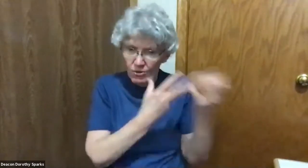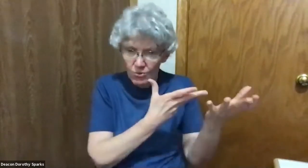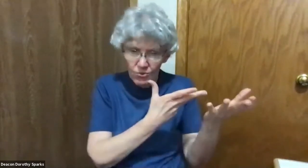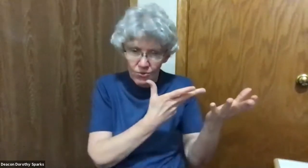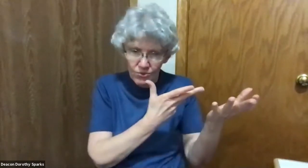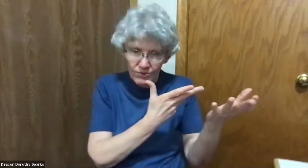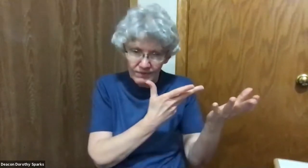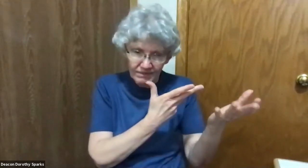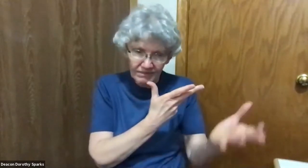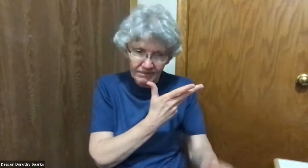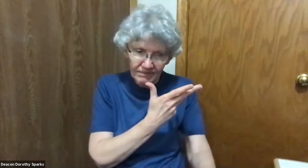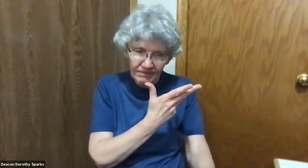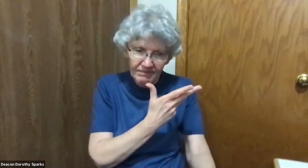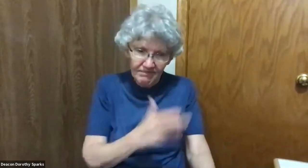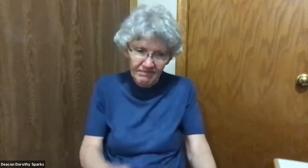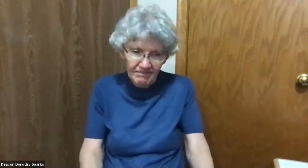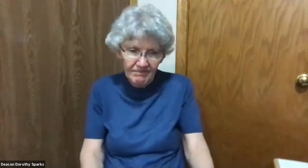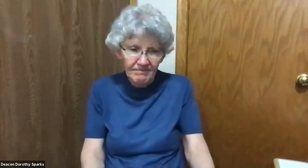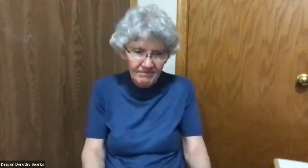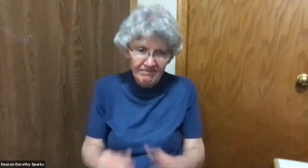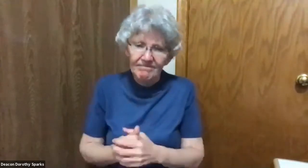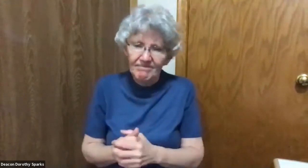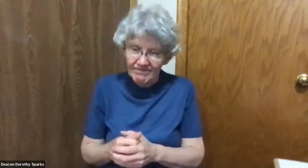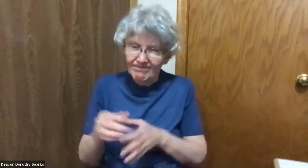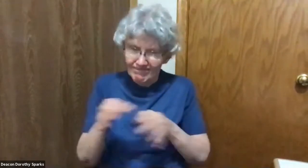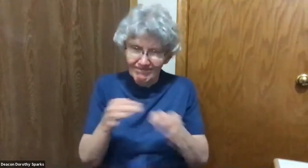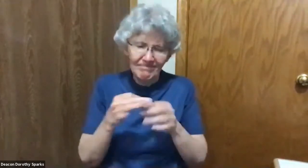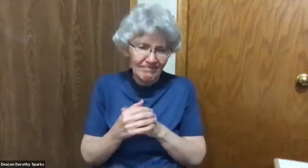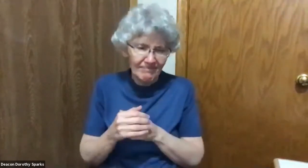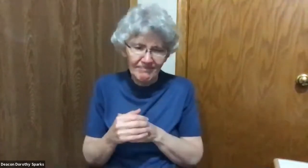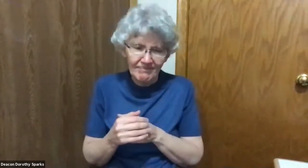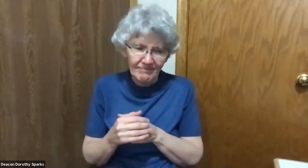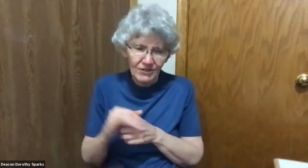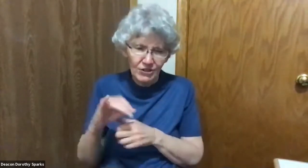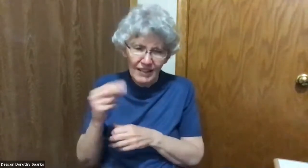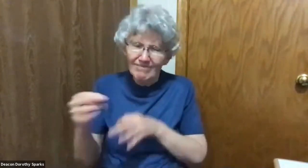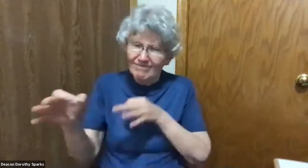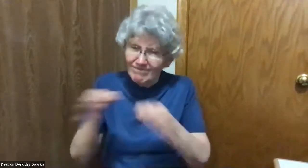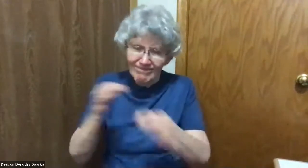a fire that never ends.